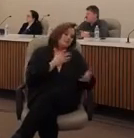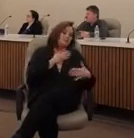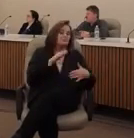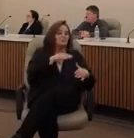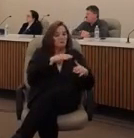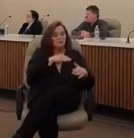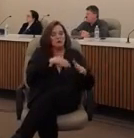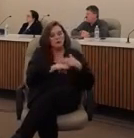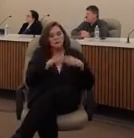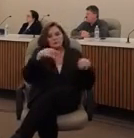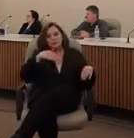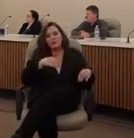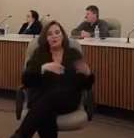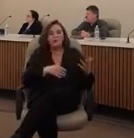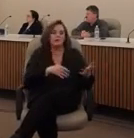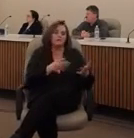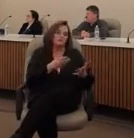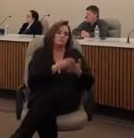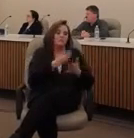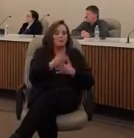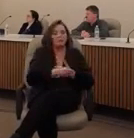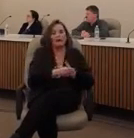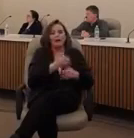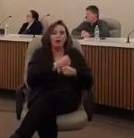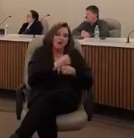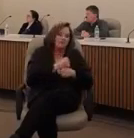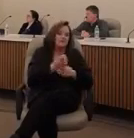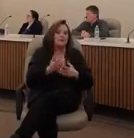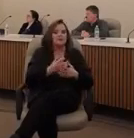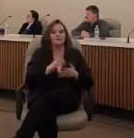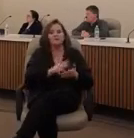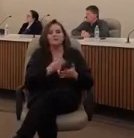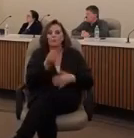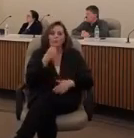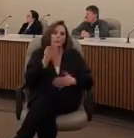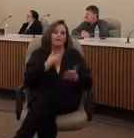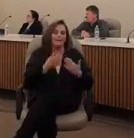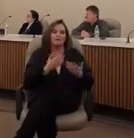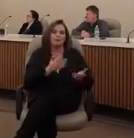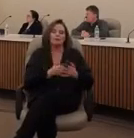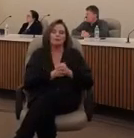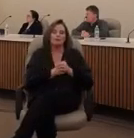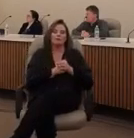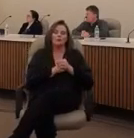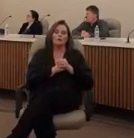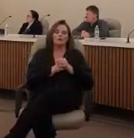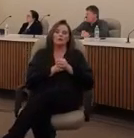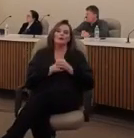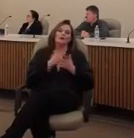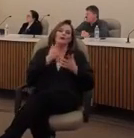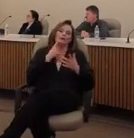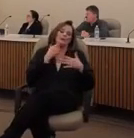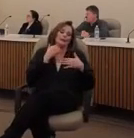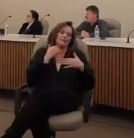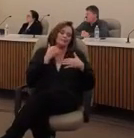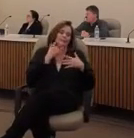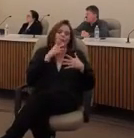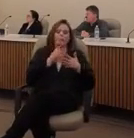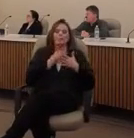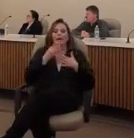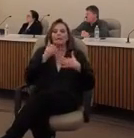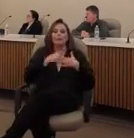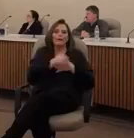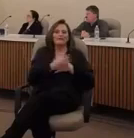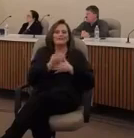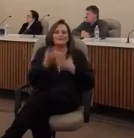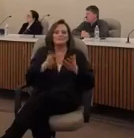grab you might grab a snack, you might grab a cup of coffee on the way to work, you might grab a loaf of bread, some basic things, some snacks,